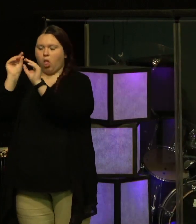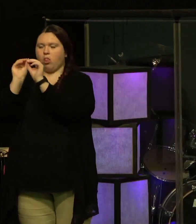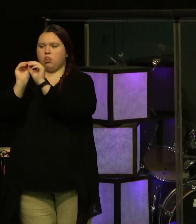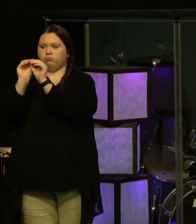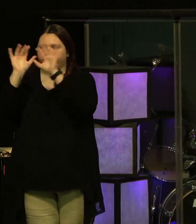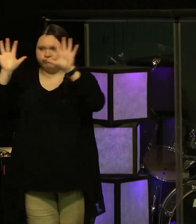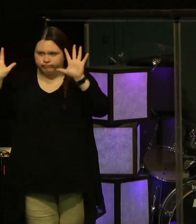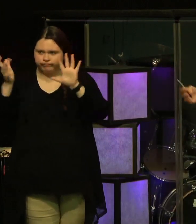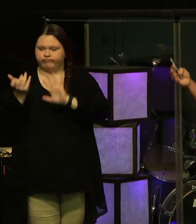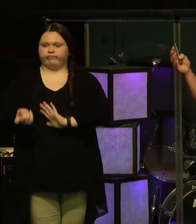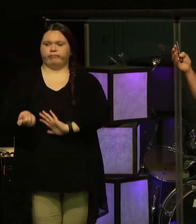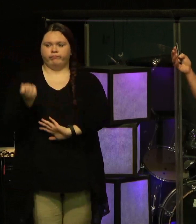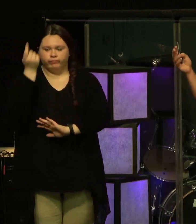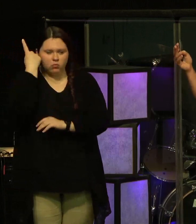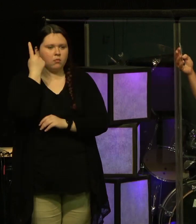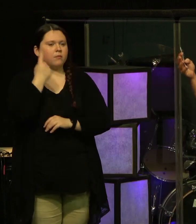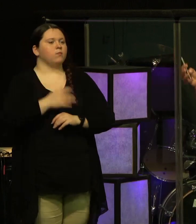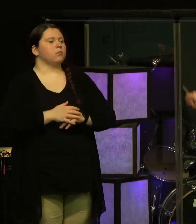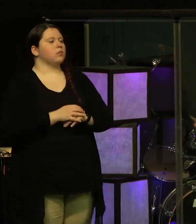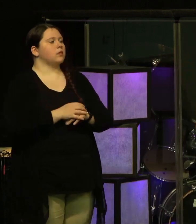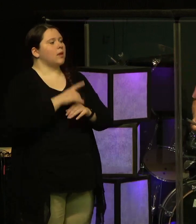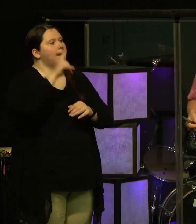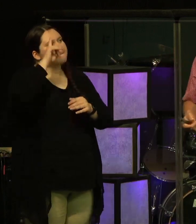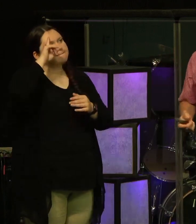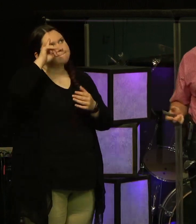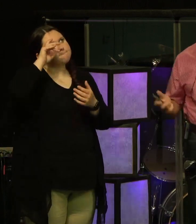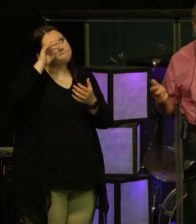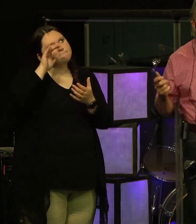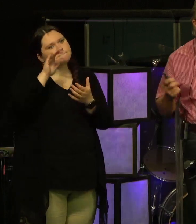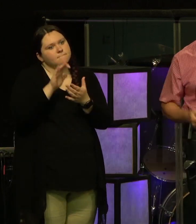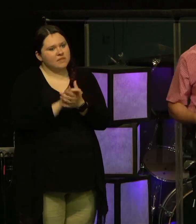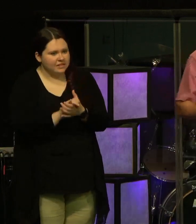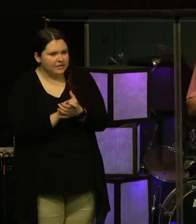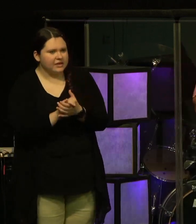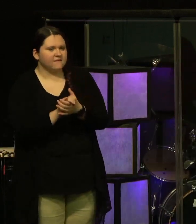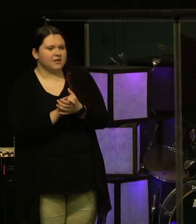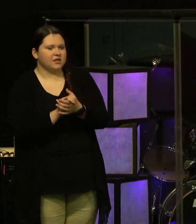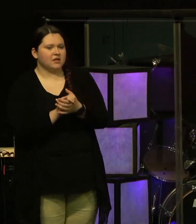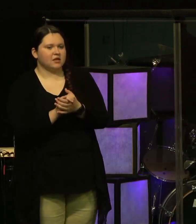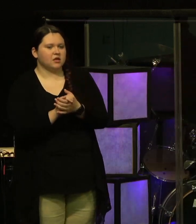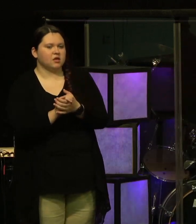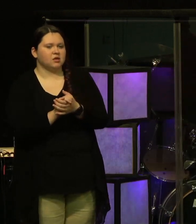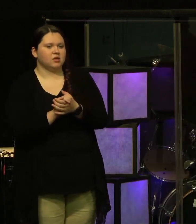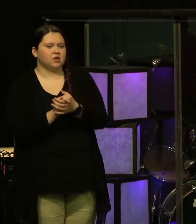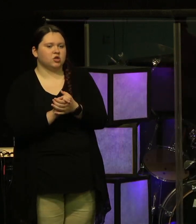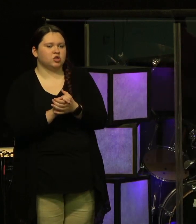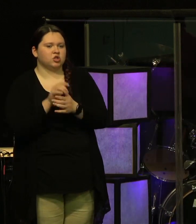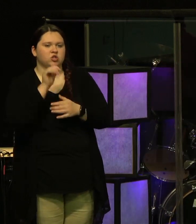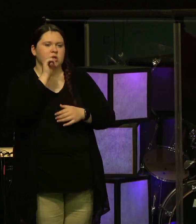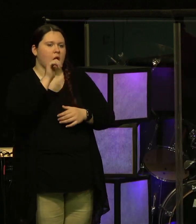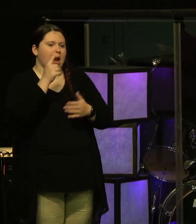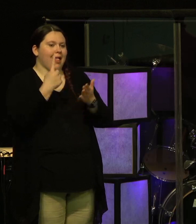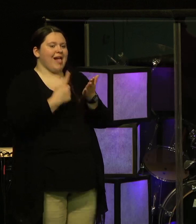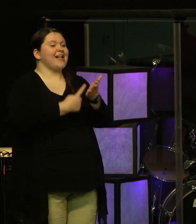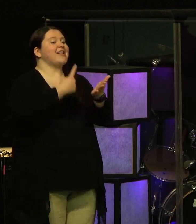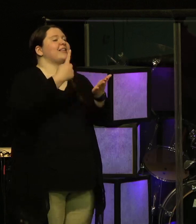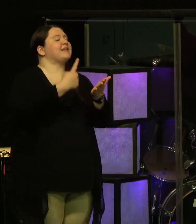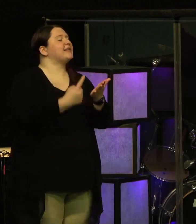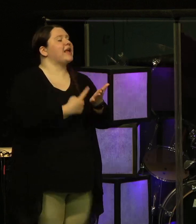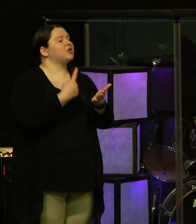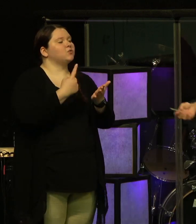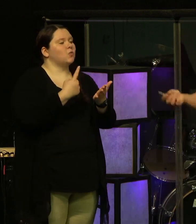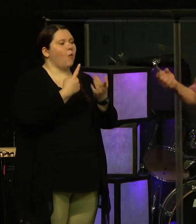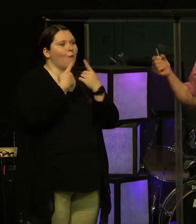everybody. Believing is not an occasional triumph. It's not